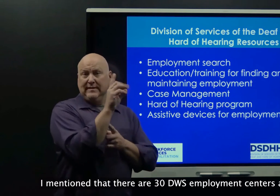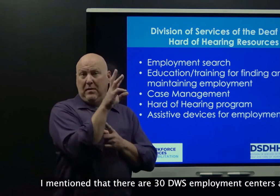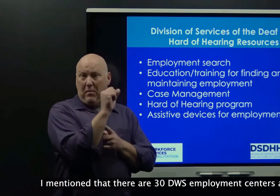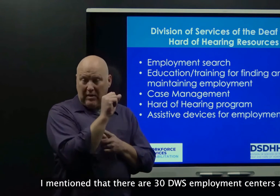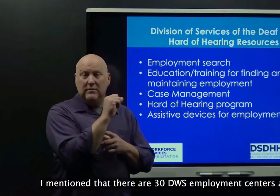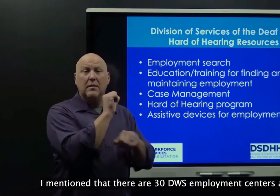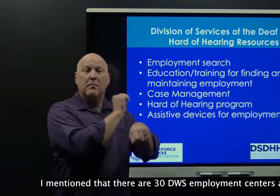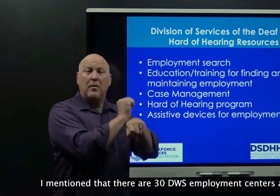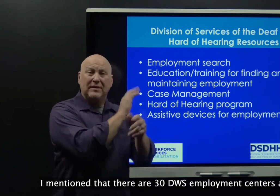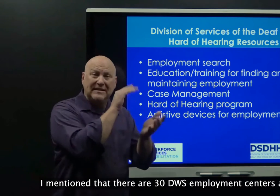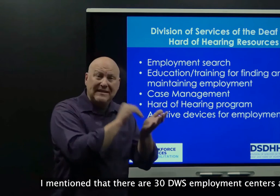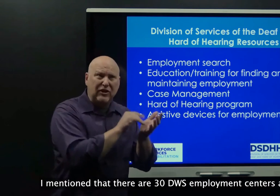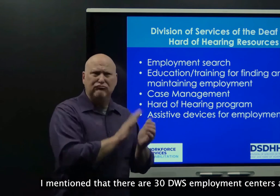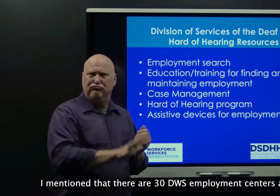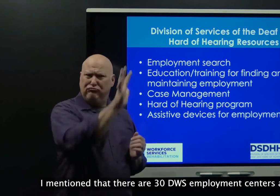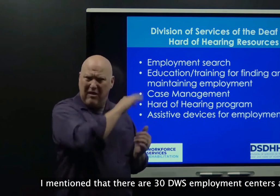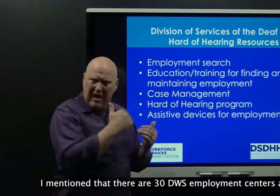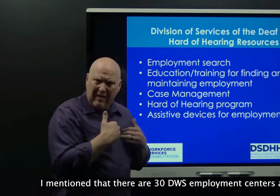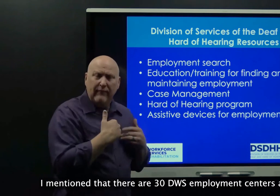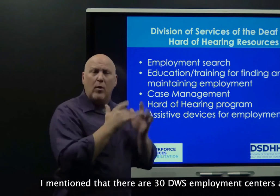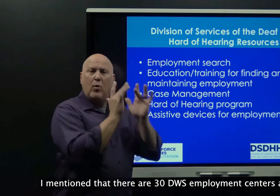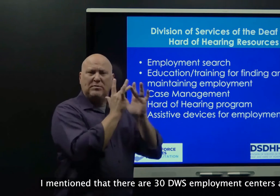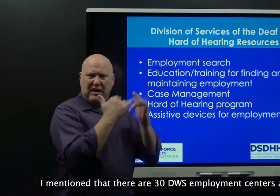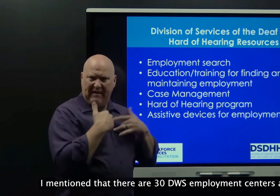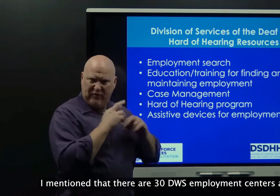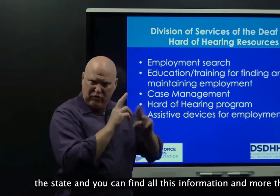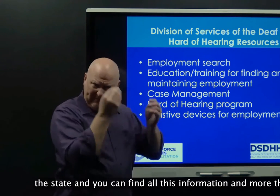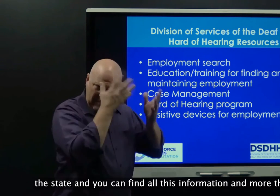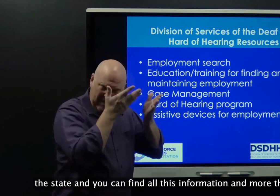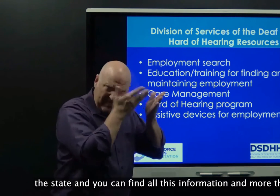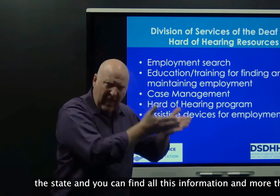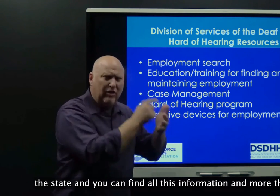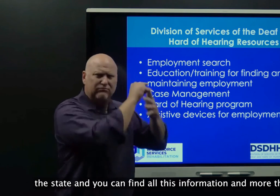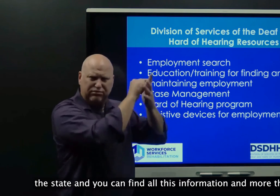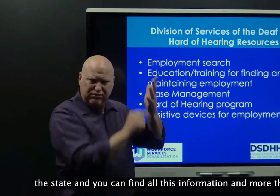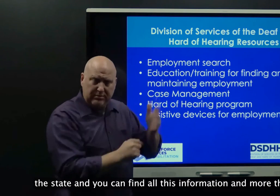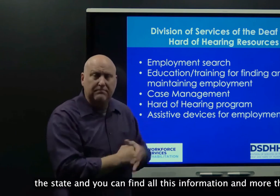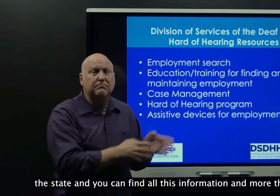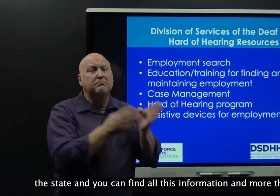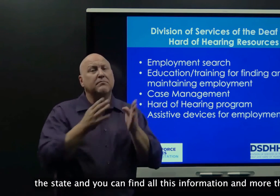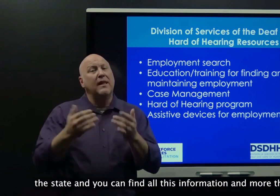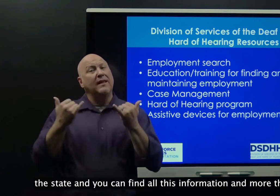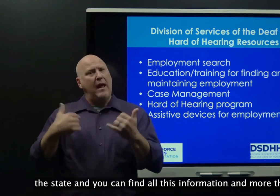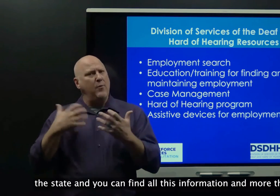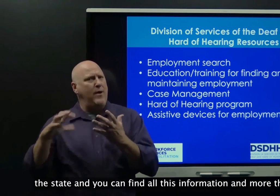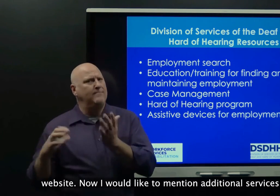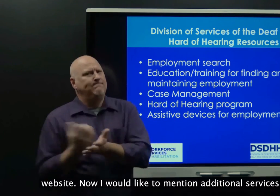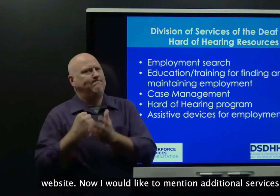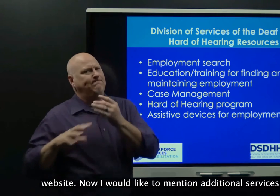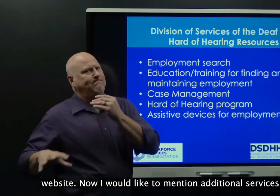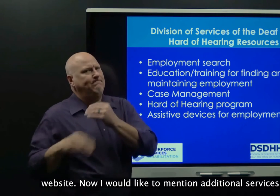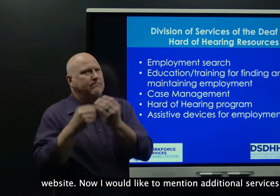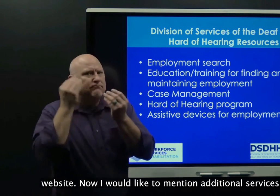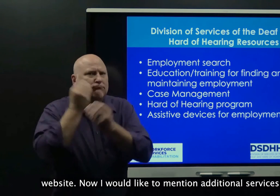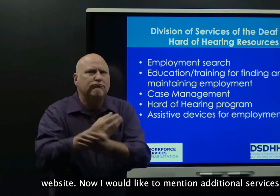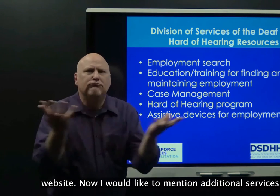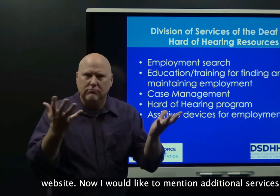I mentioned that there are 30 DWS employment centers around the state, and you can find all this information and more through their website. Now I would like to